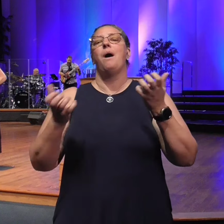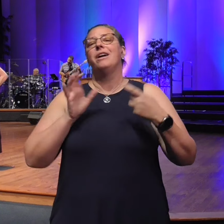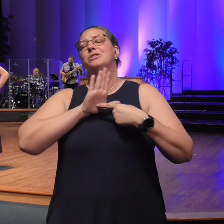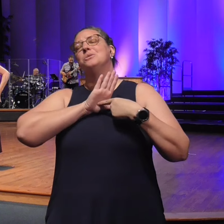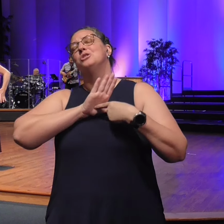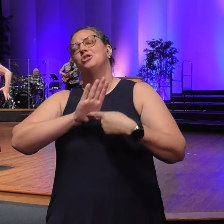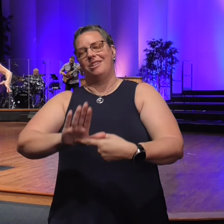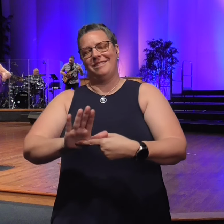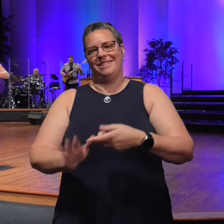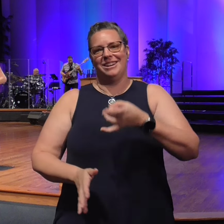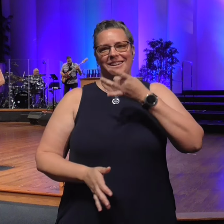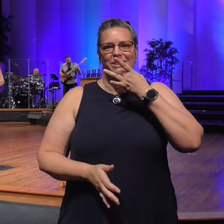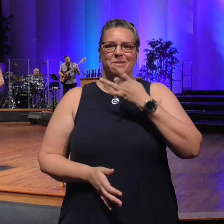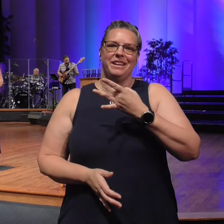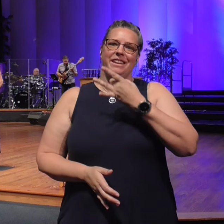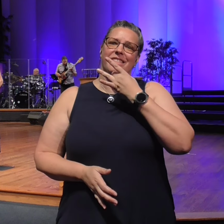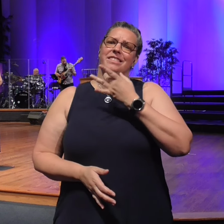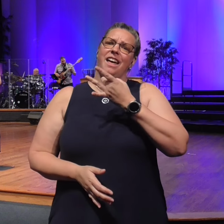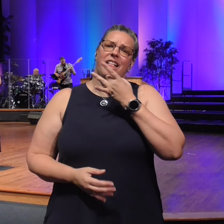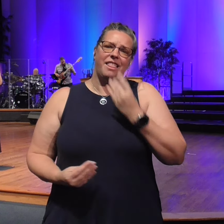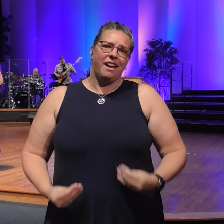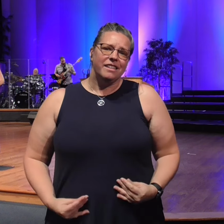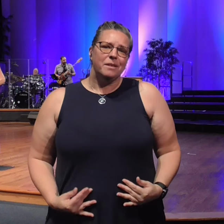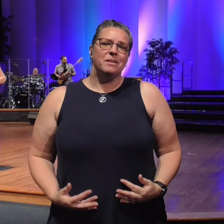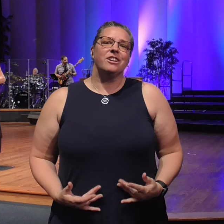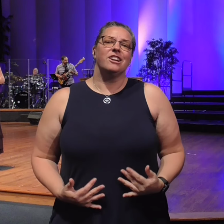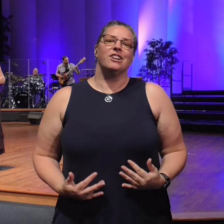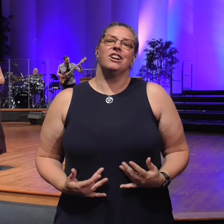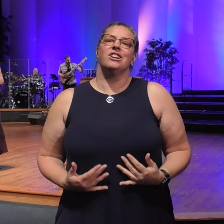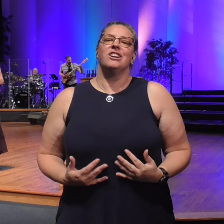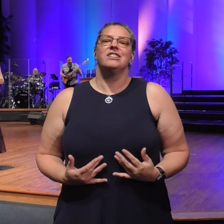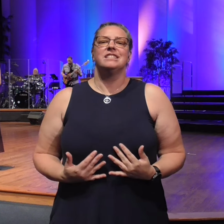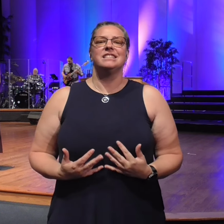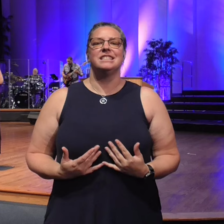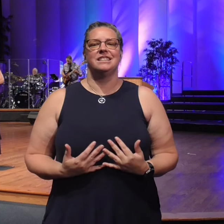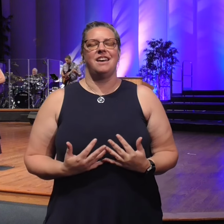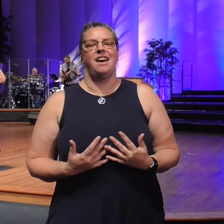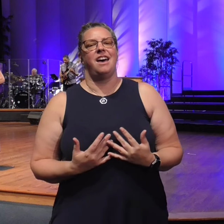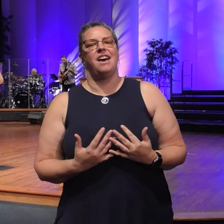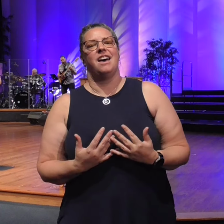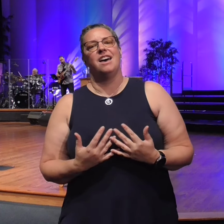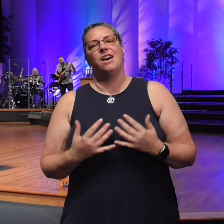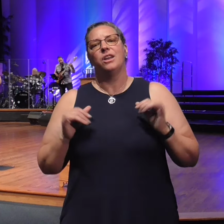with the light that's burning up inside.